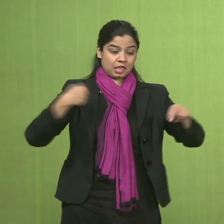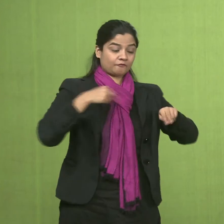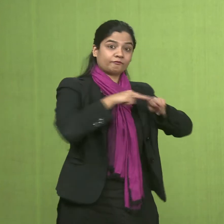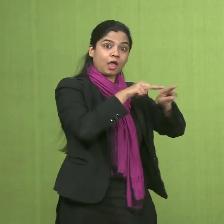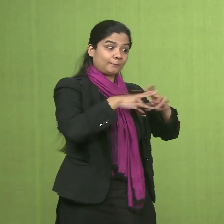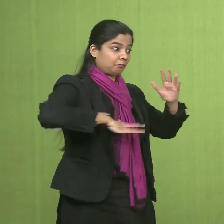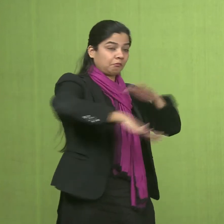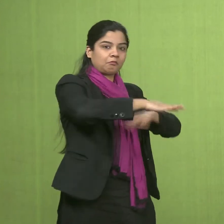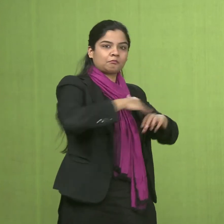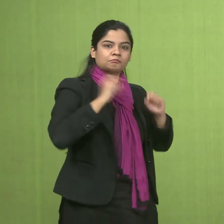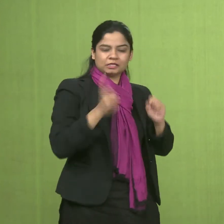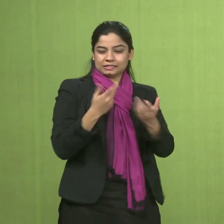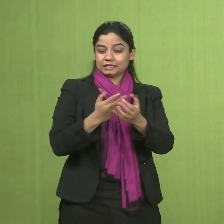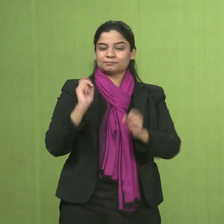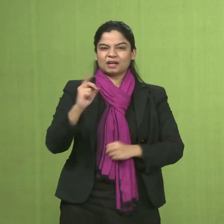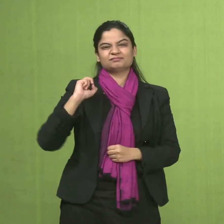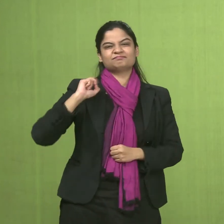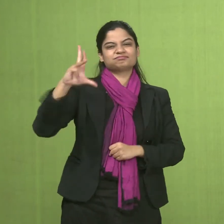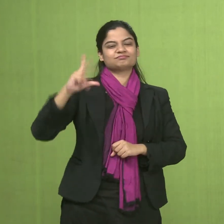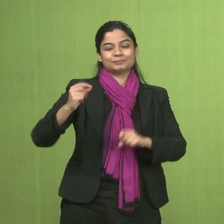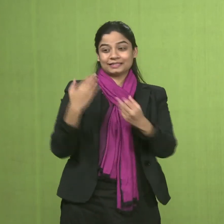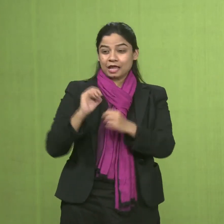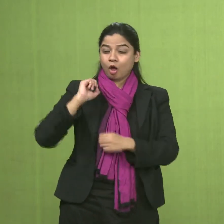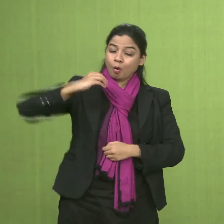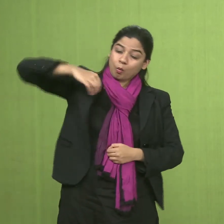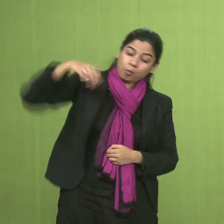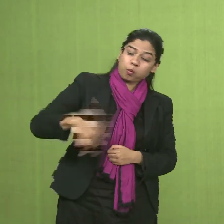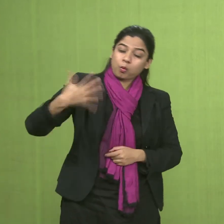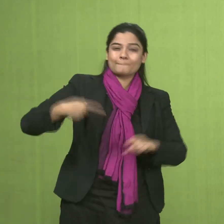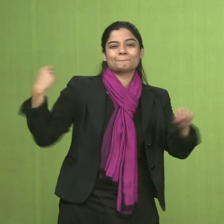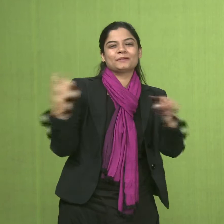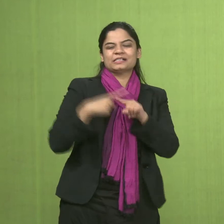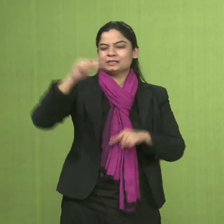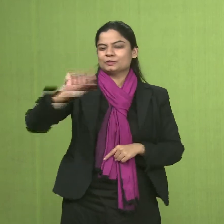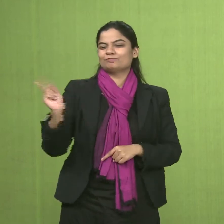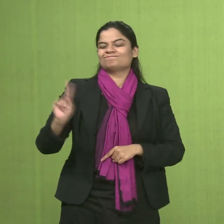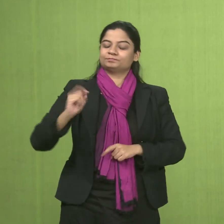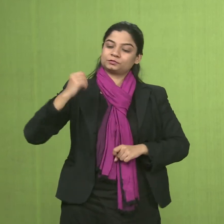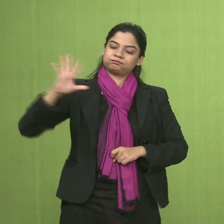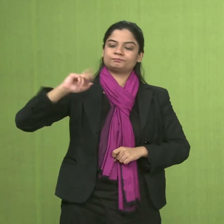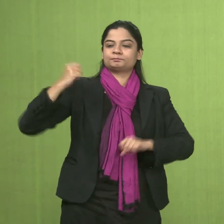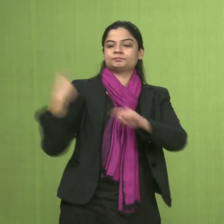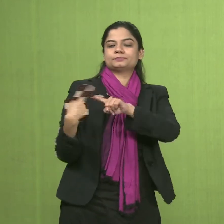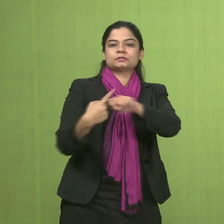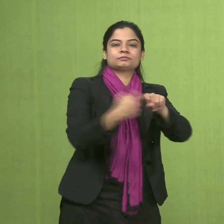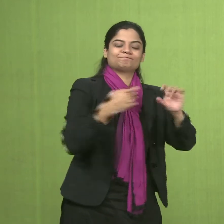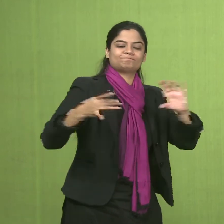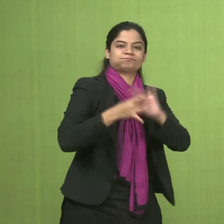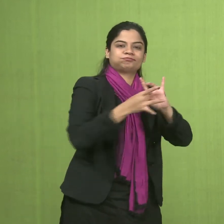Expensive equipments fulfill the family needs than the inexpensive ones. Only expensive ones